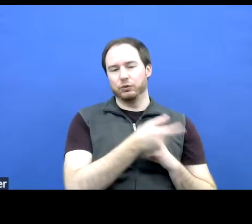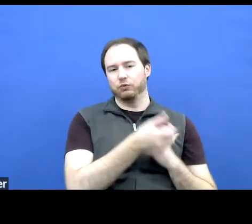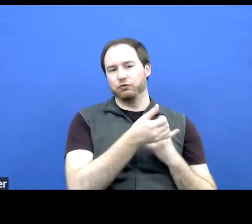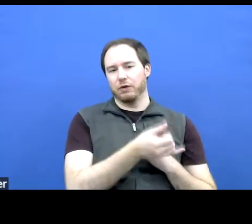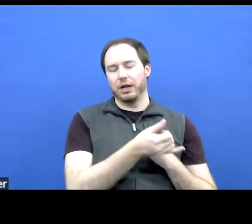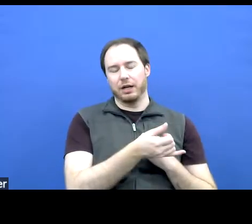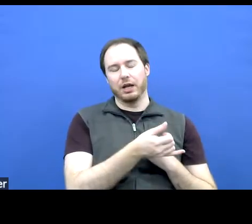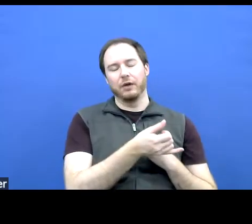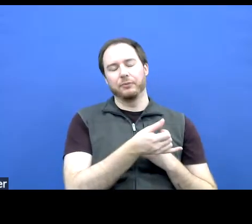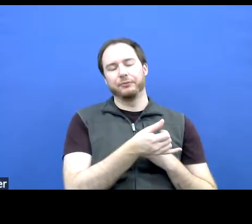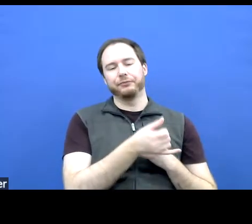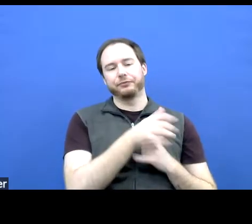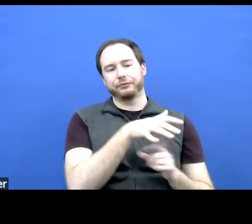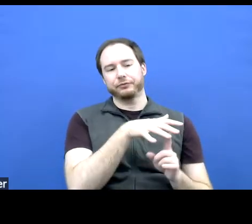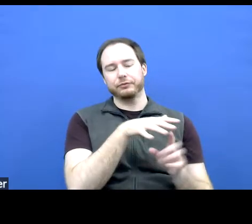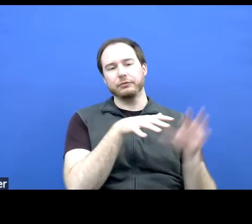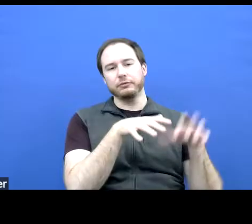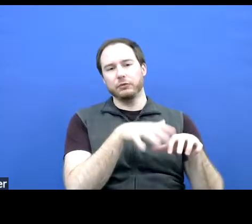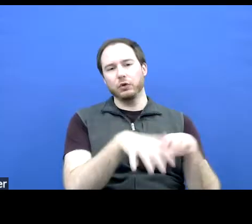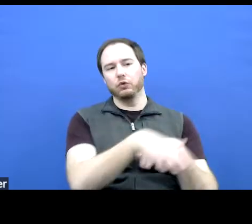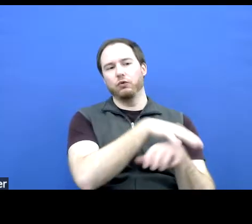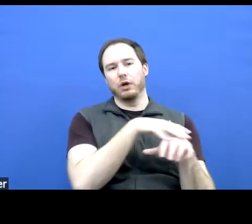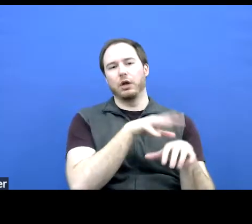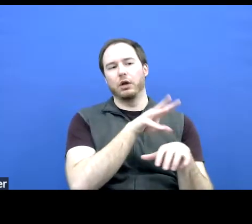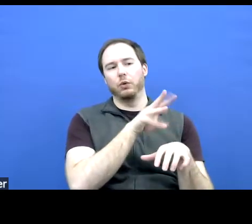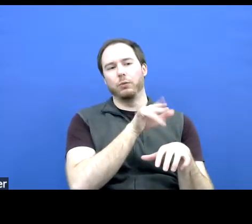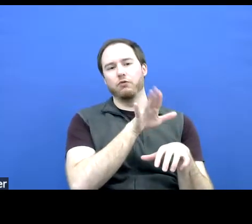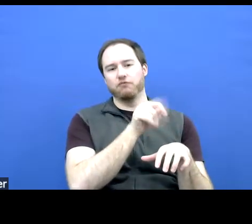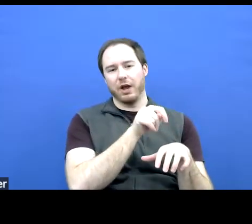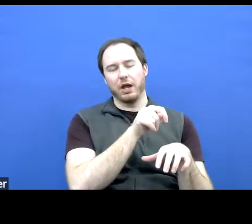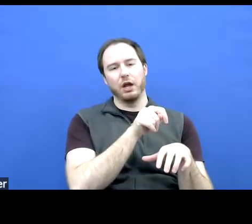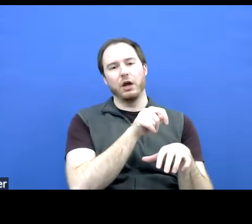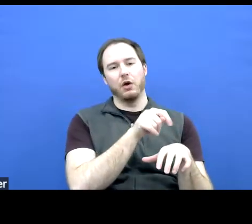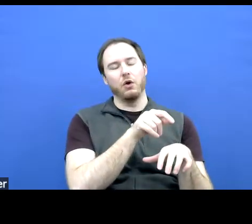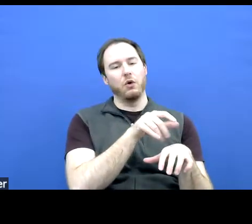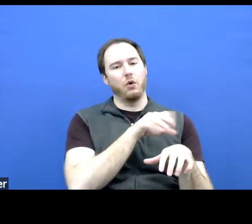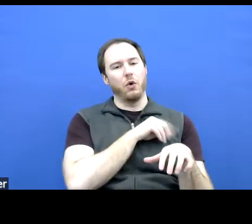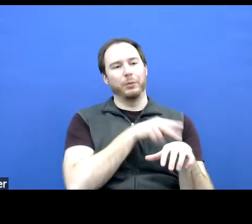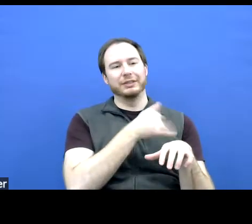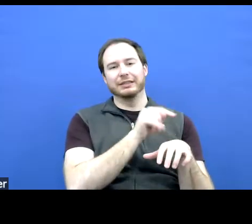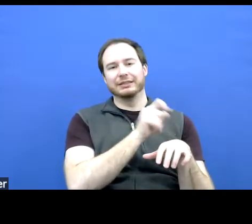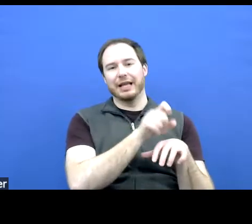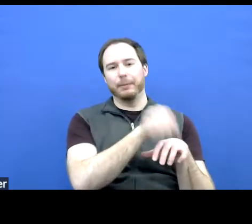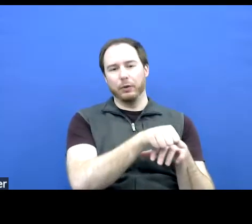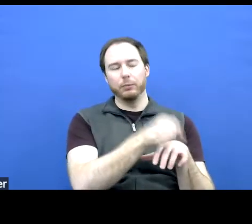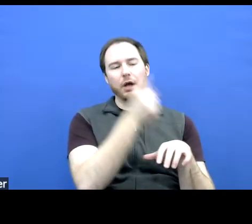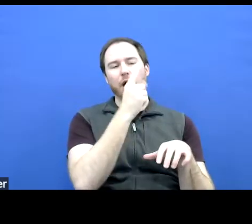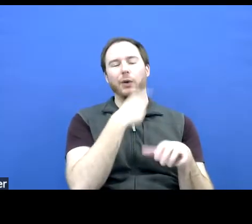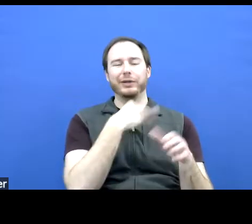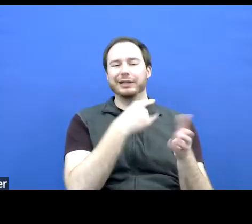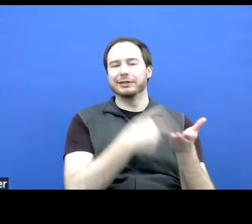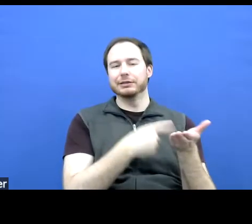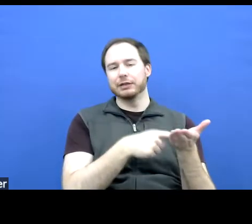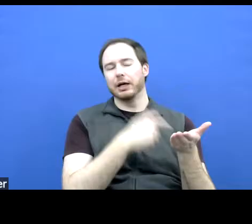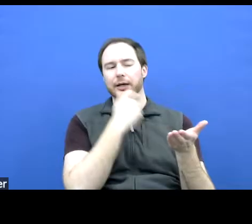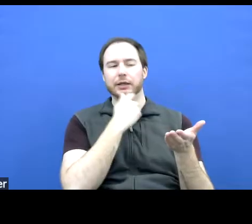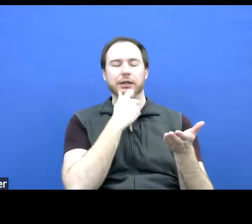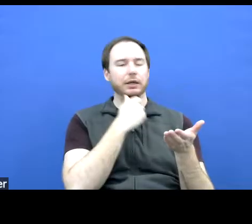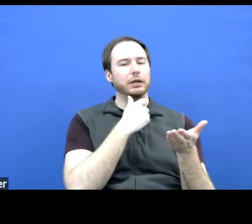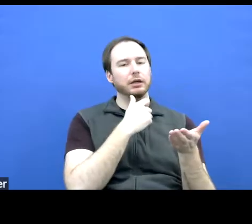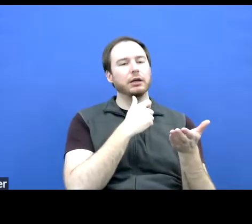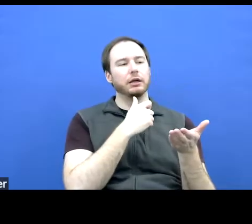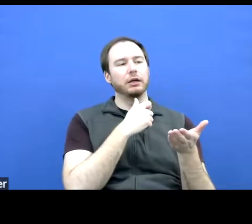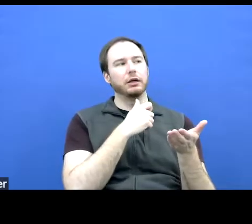now. The surrounding parcel is owned by Wilmerite, so it would still be taxable. But there was some talk about, as I understand